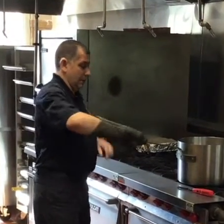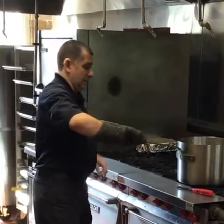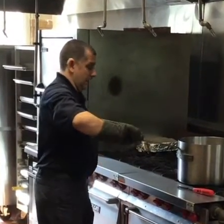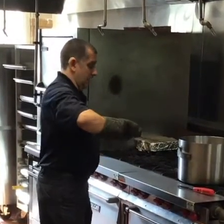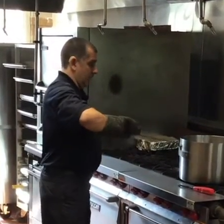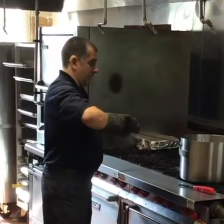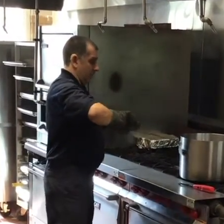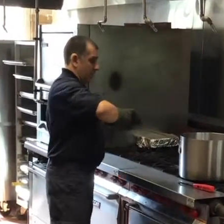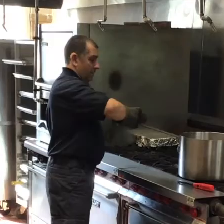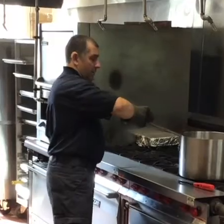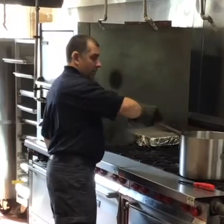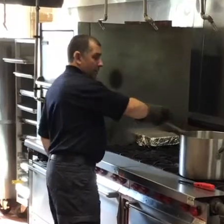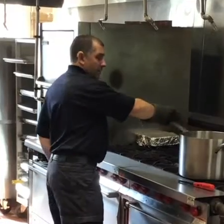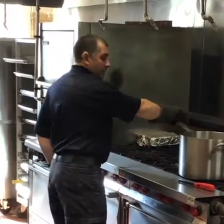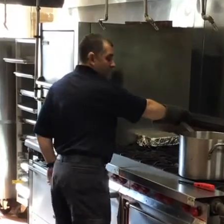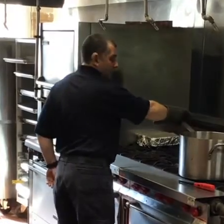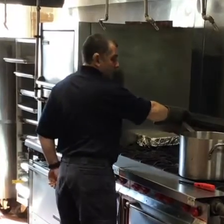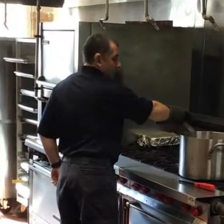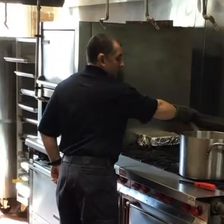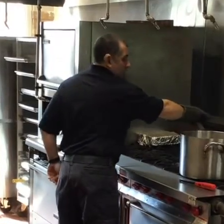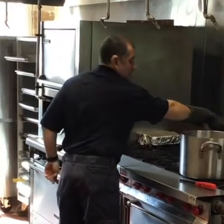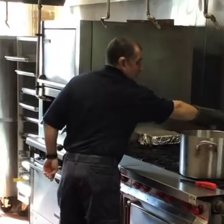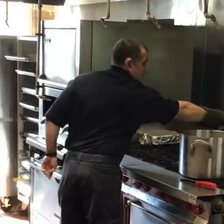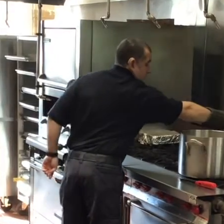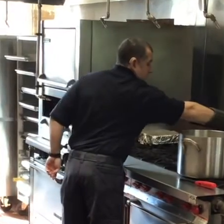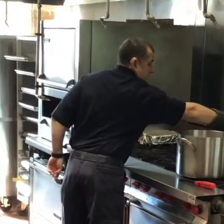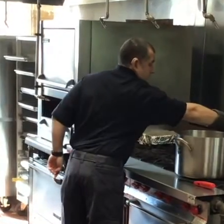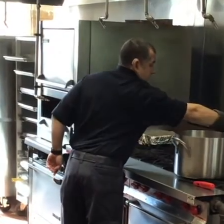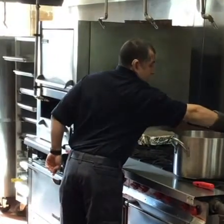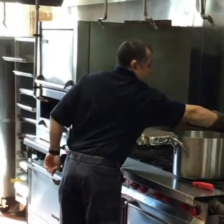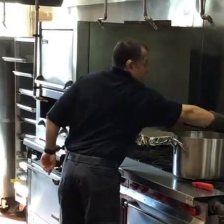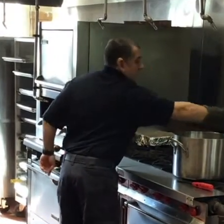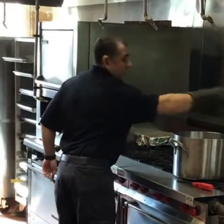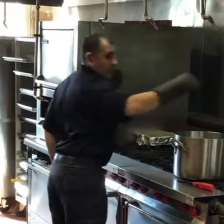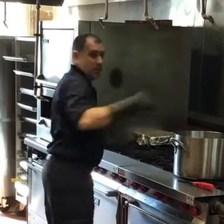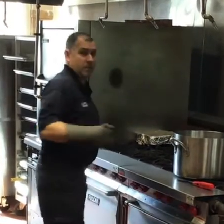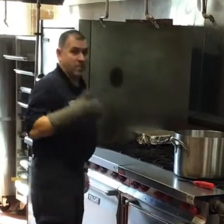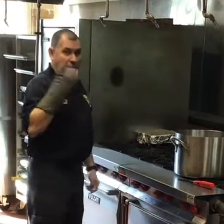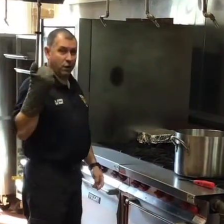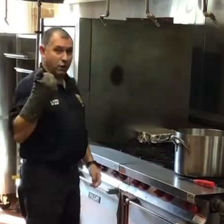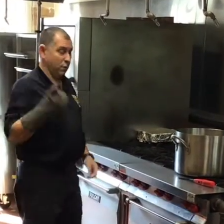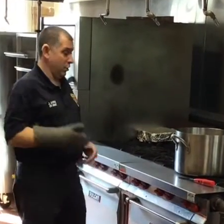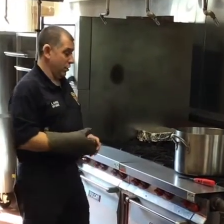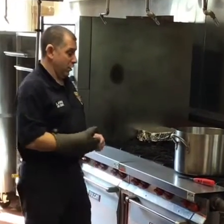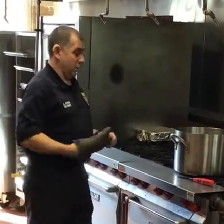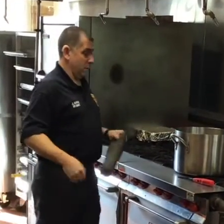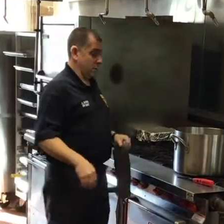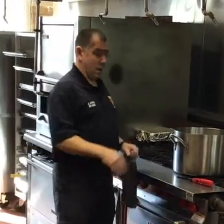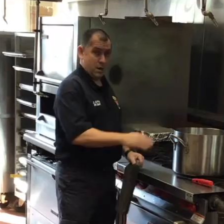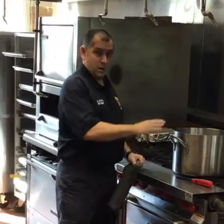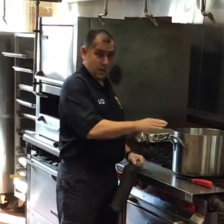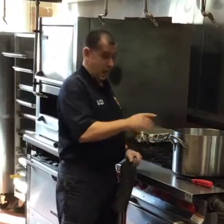So if the handle is hot, you want to put an oven mitten on and turn the handle around so that you can't bump into it.